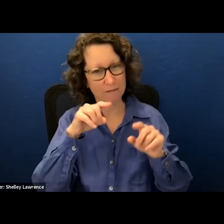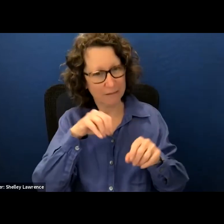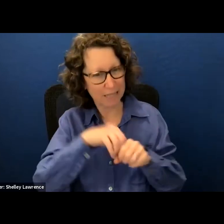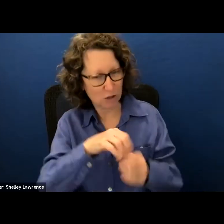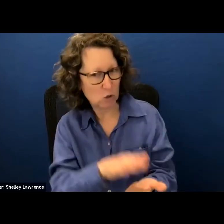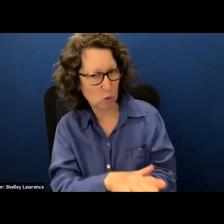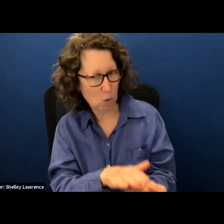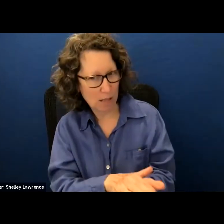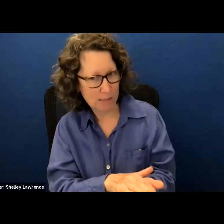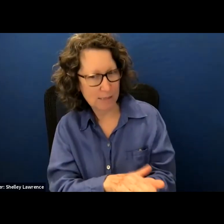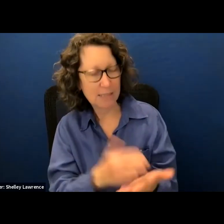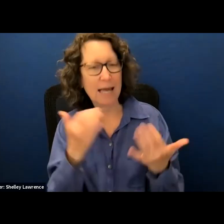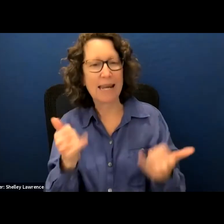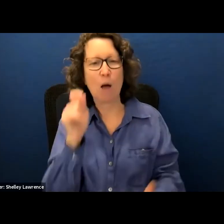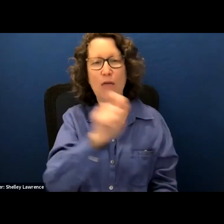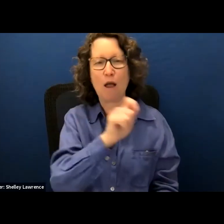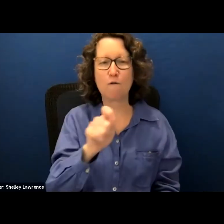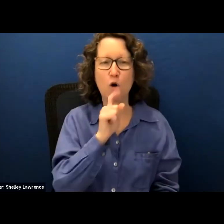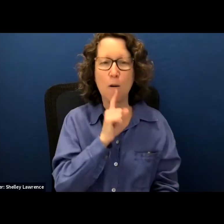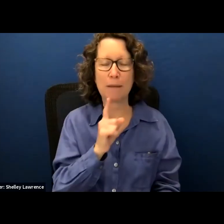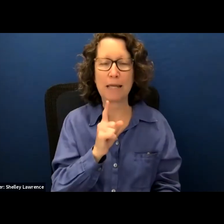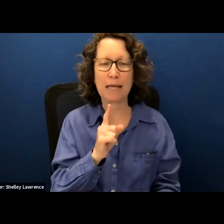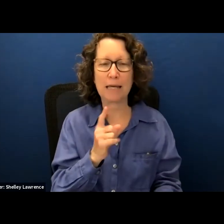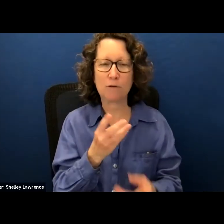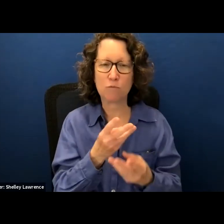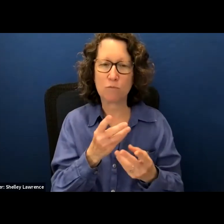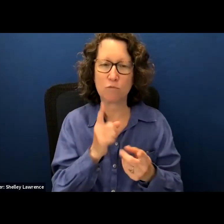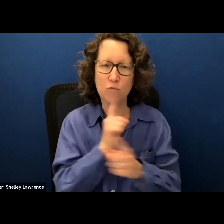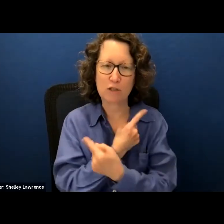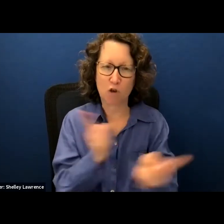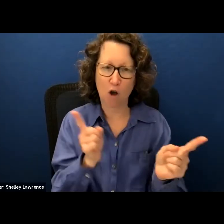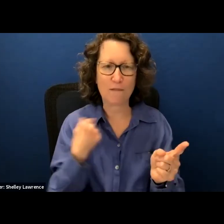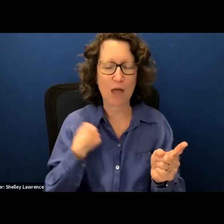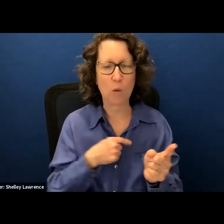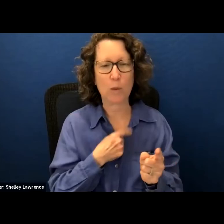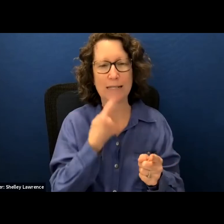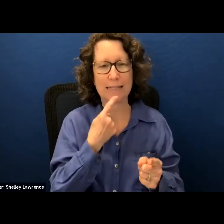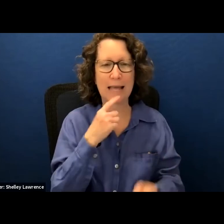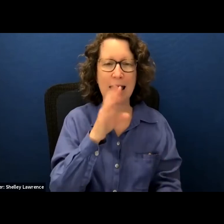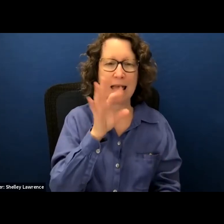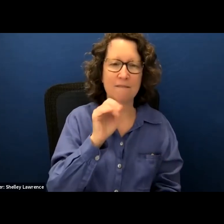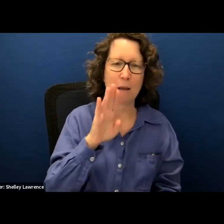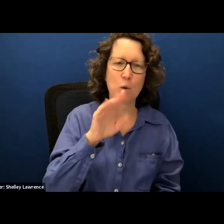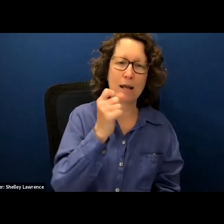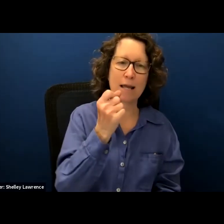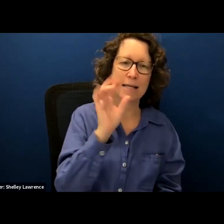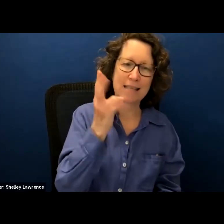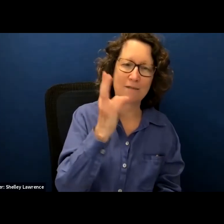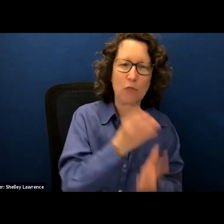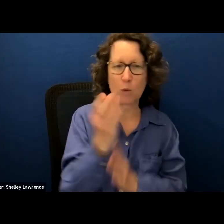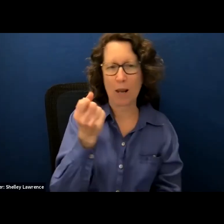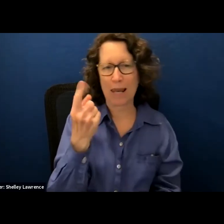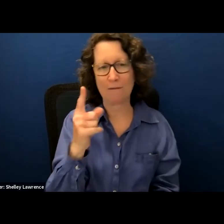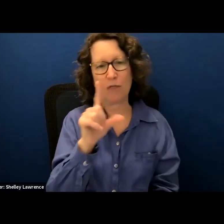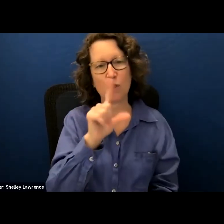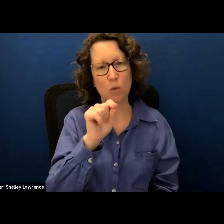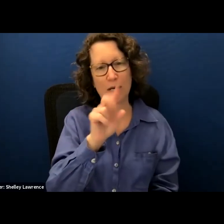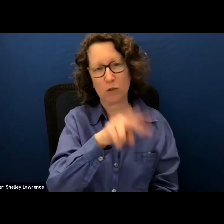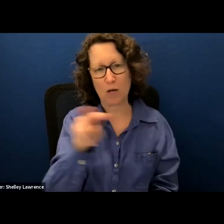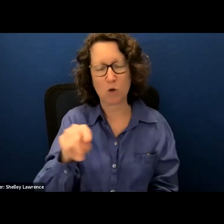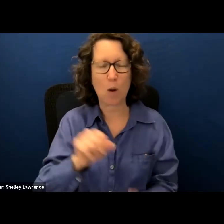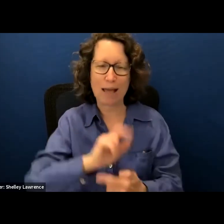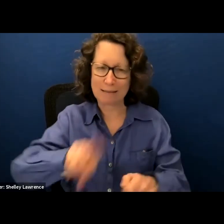schools, now therefore be it resolved that we declare February 7th through the 11th, 2022